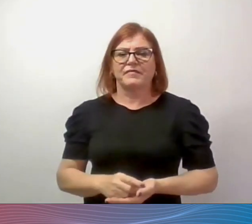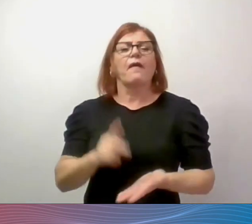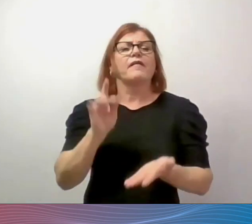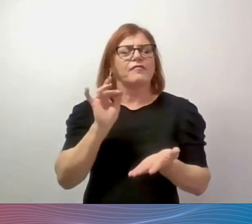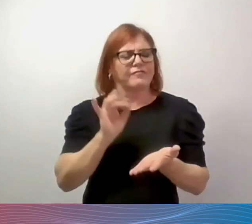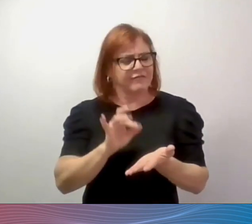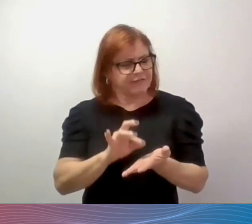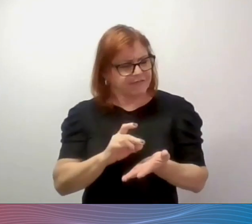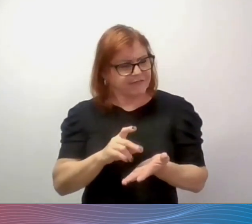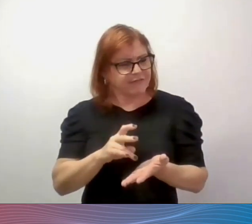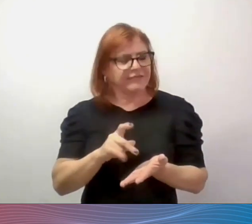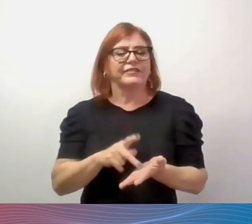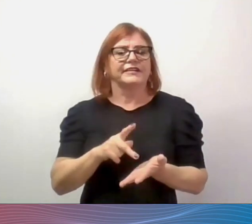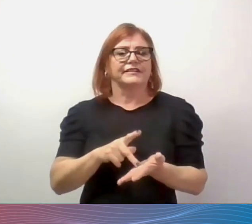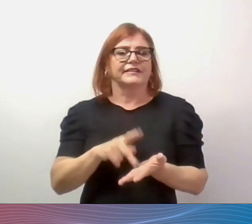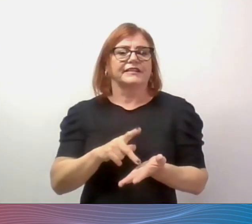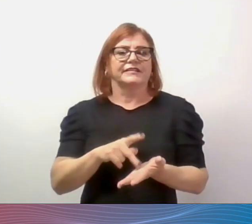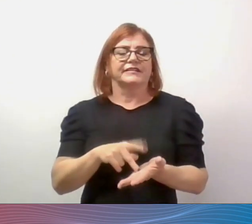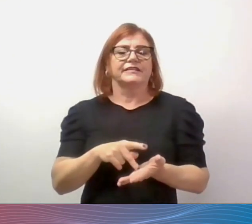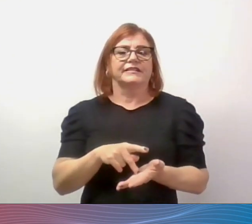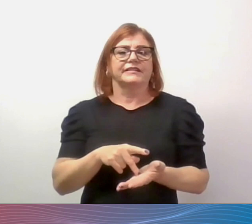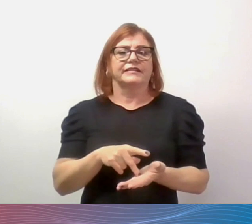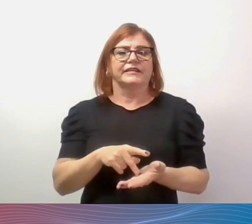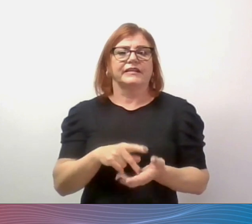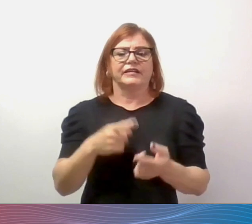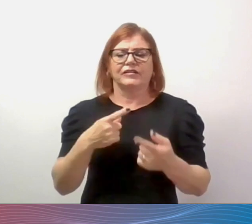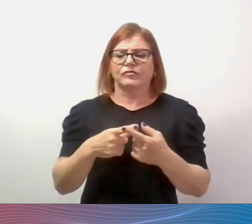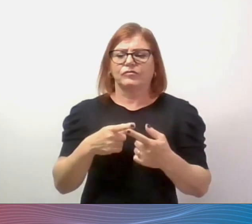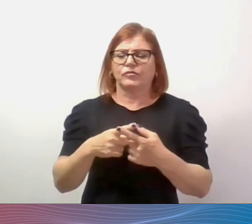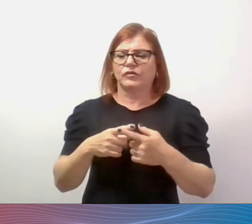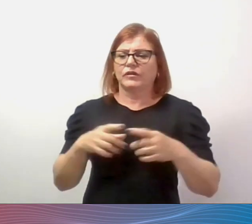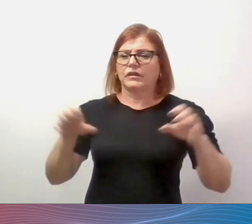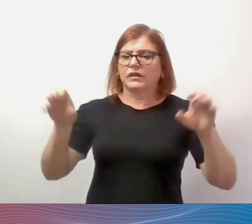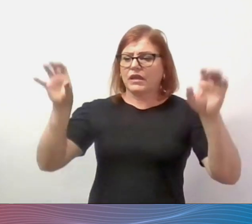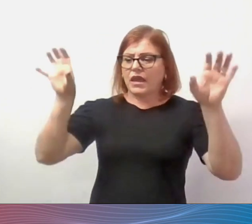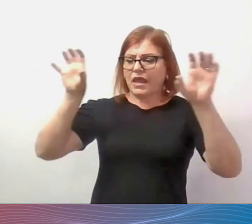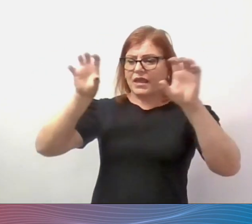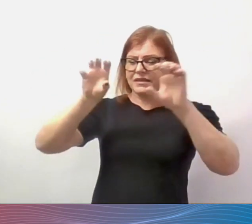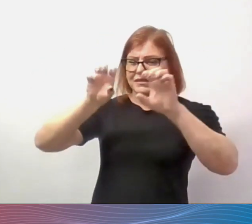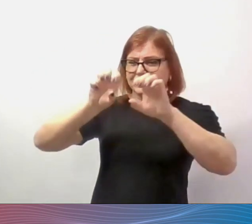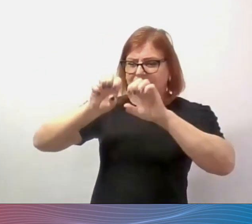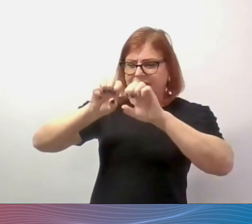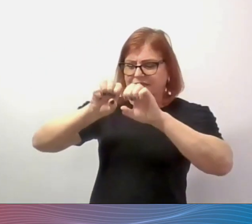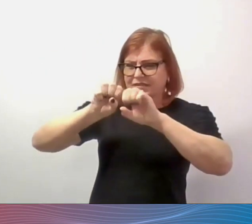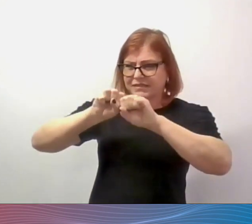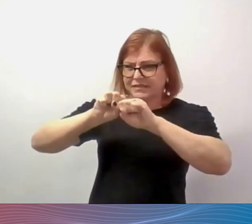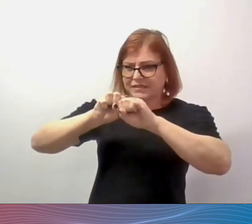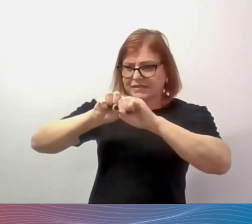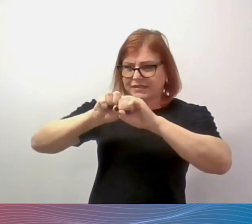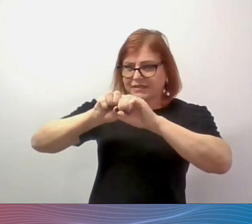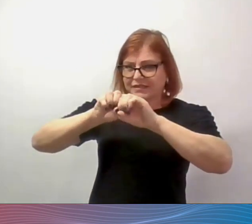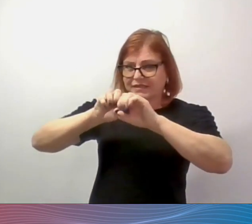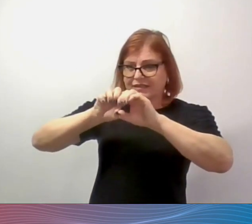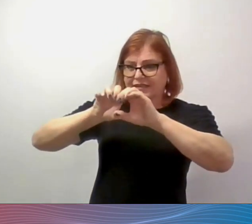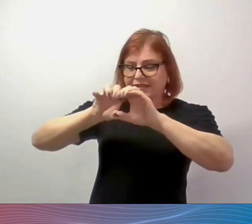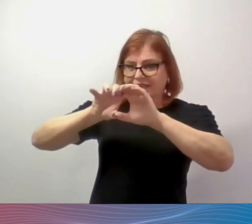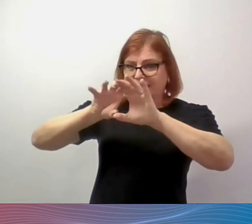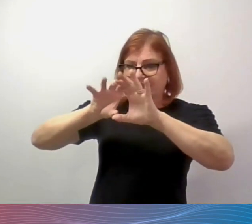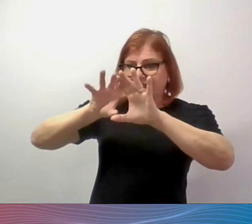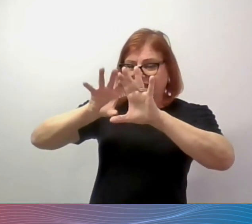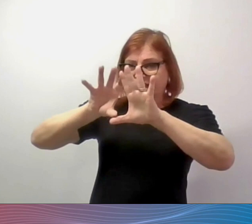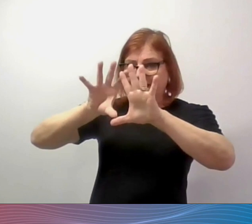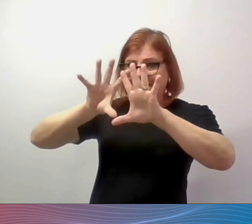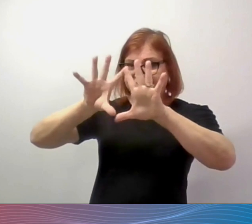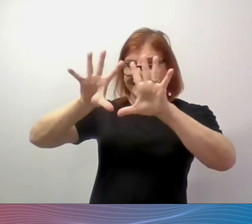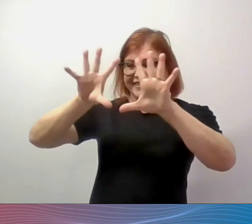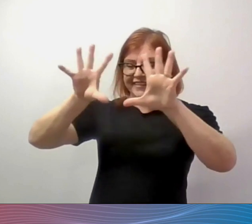porque as trevas se vão dissipando e a verdadeira luz já brilha. Which thing is true in him and in